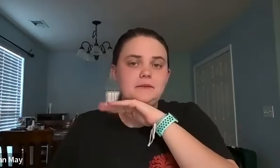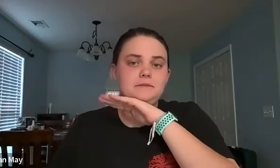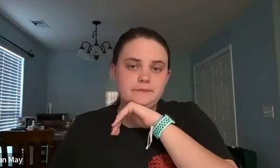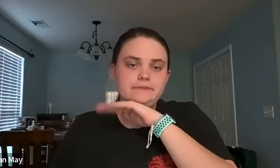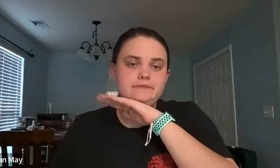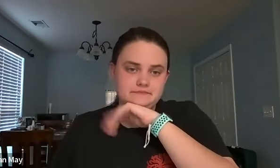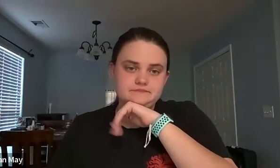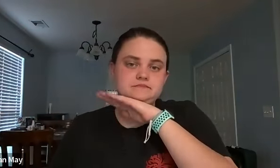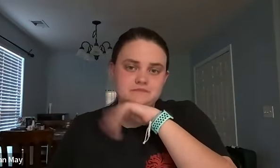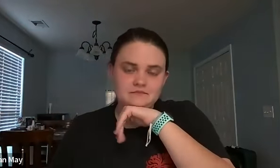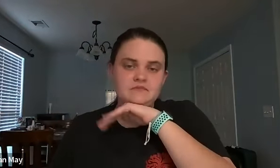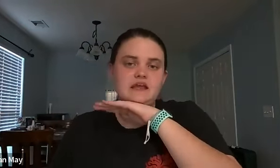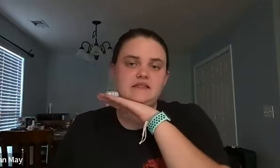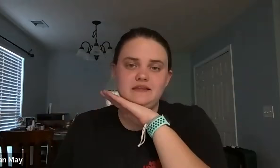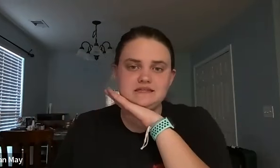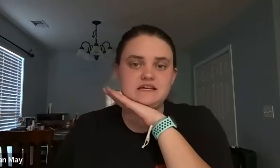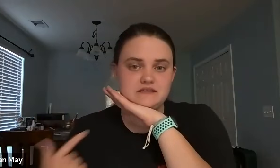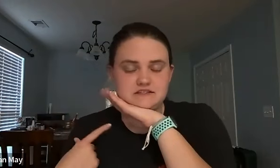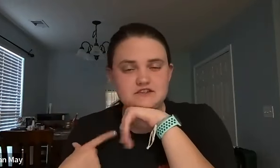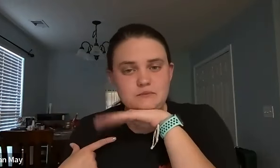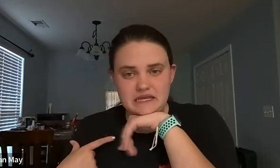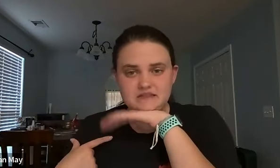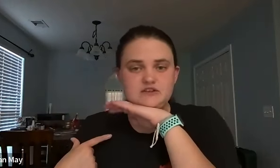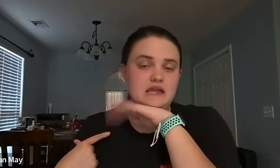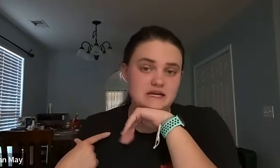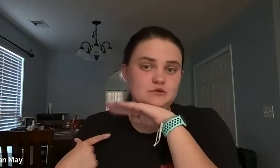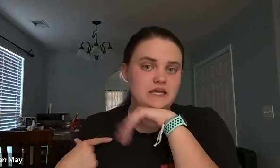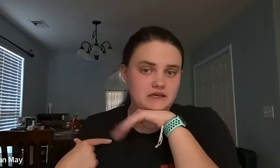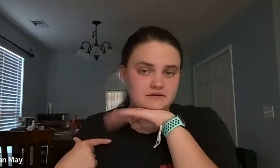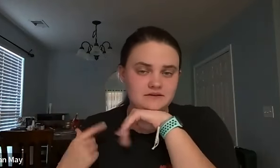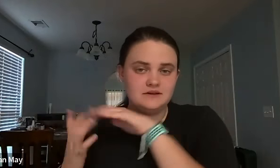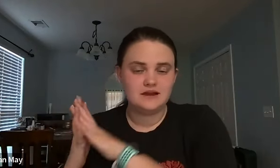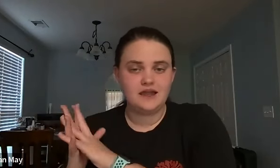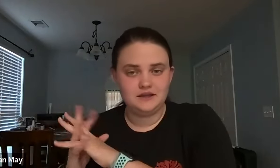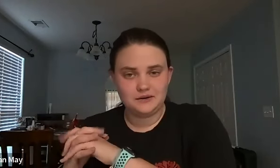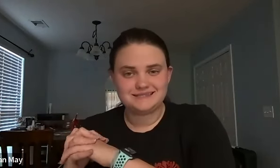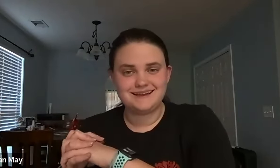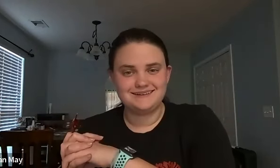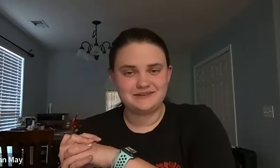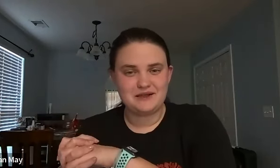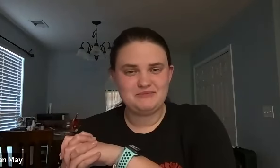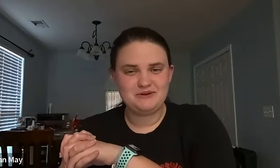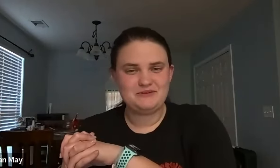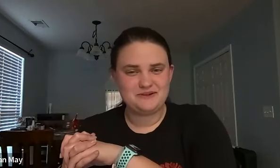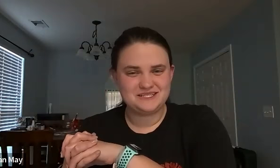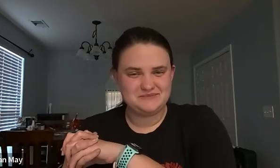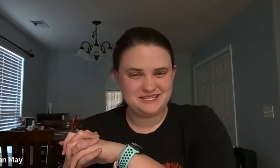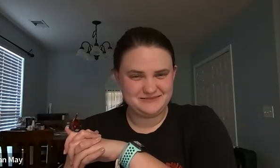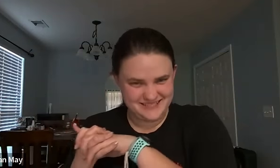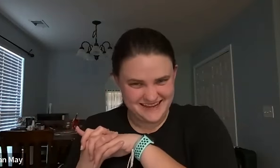ham. And like I said, this is also pig, so the animal pig. I know it's I remember the first time teaching Miss Katie